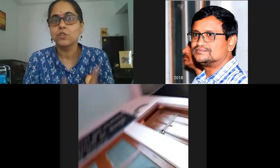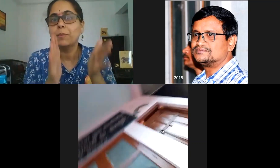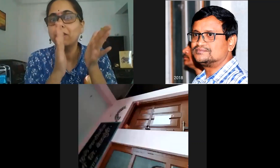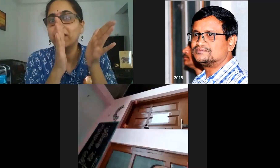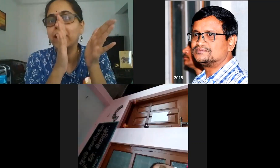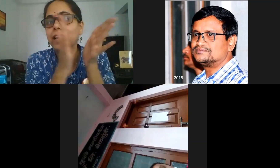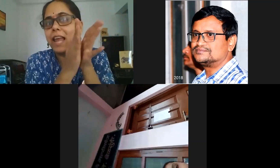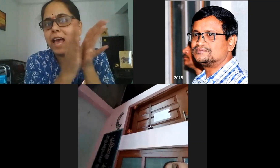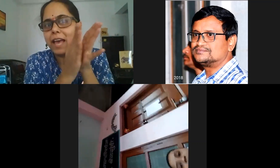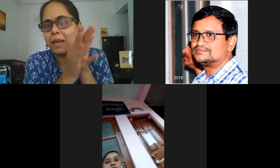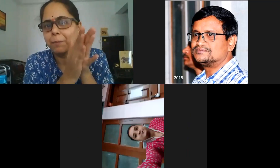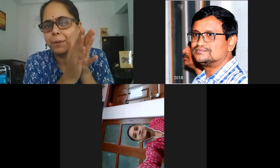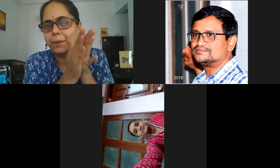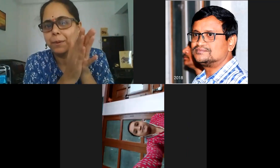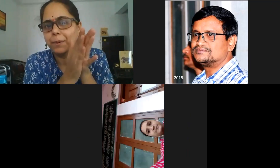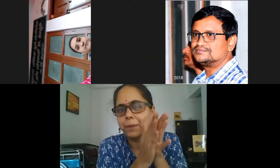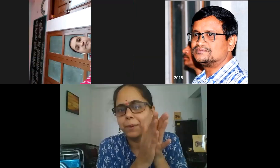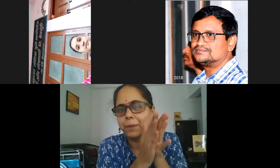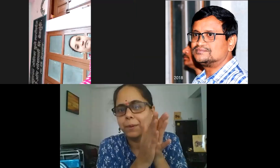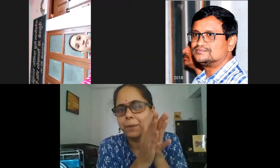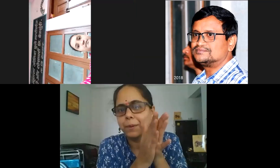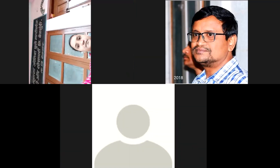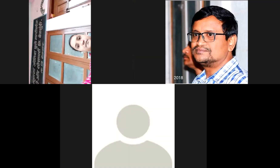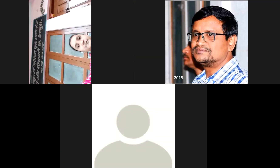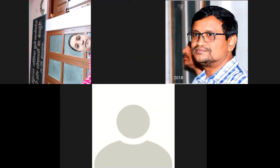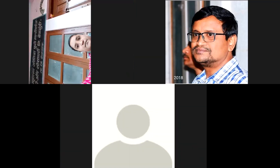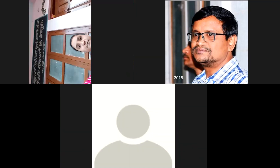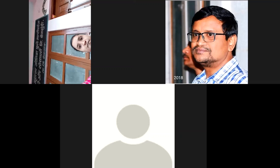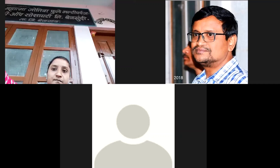But when I clap, okay,